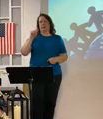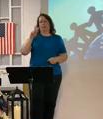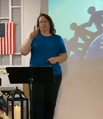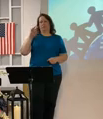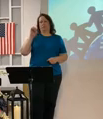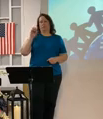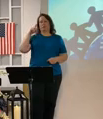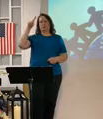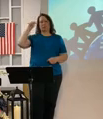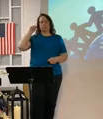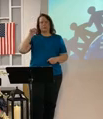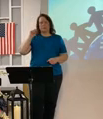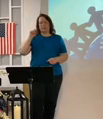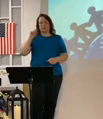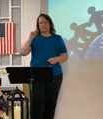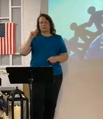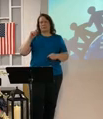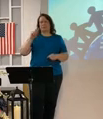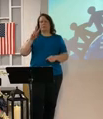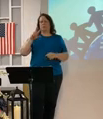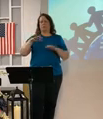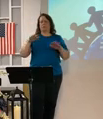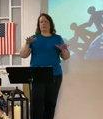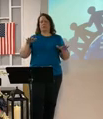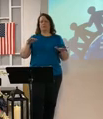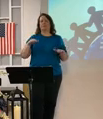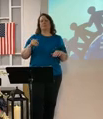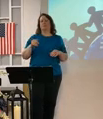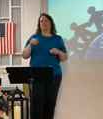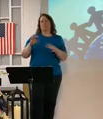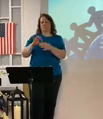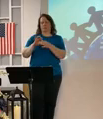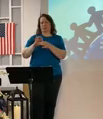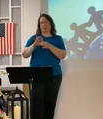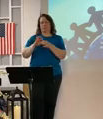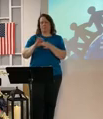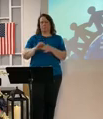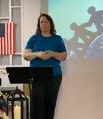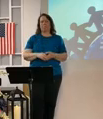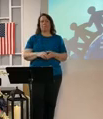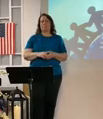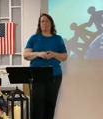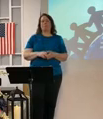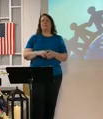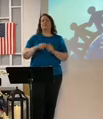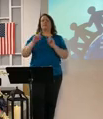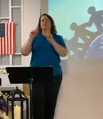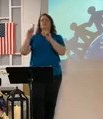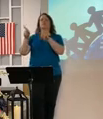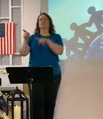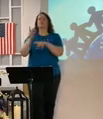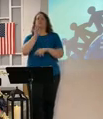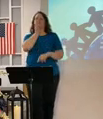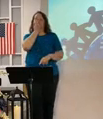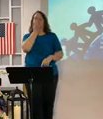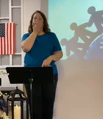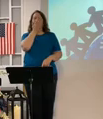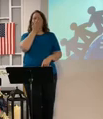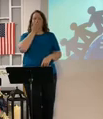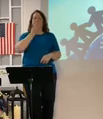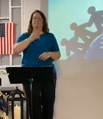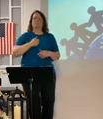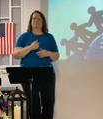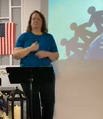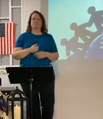myself, and then for week two, Rachel Arp will be joining us as well. We are going to be heading out in just